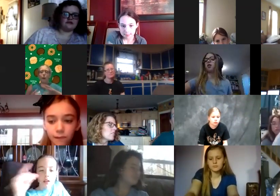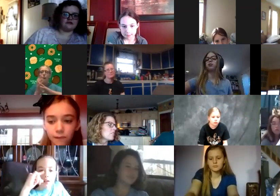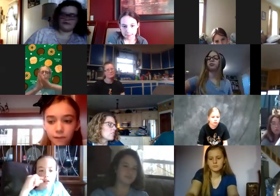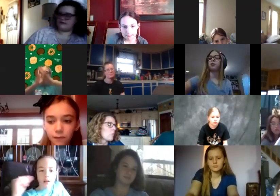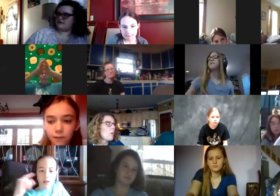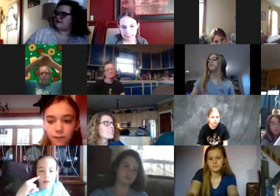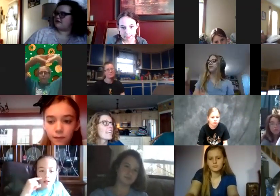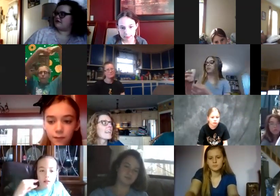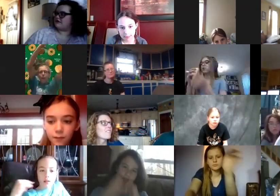Let's see.